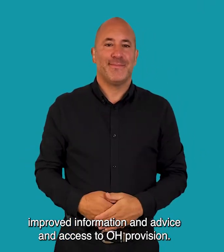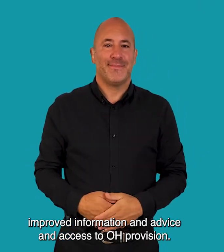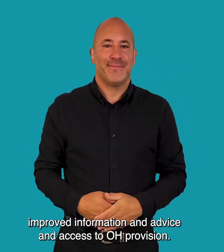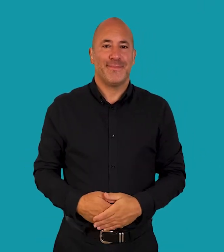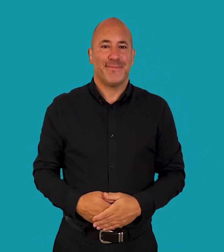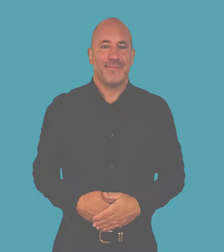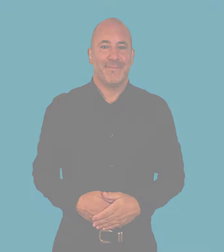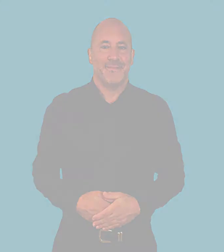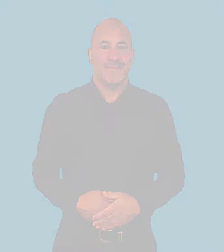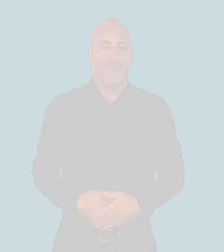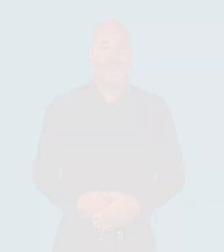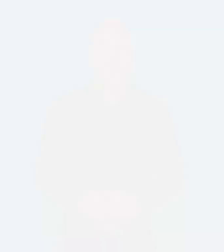provision.